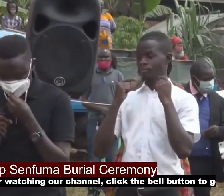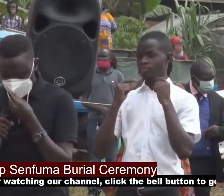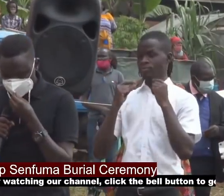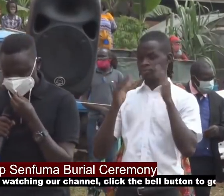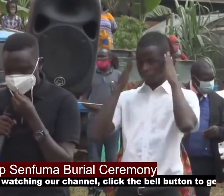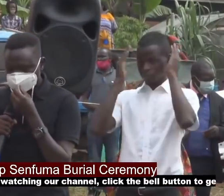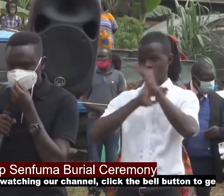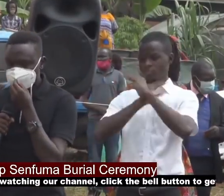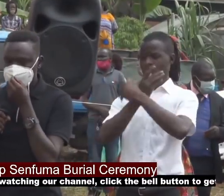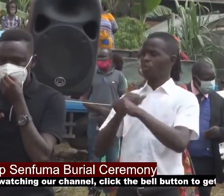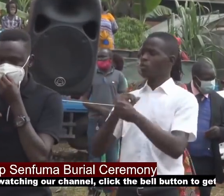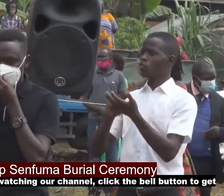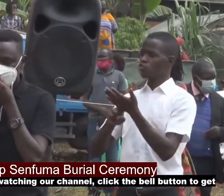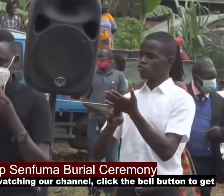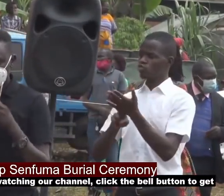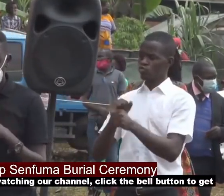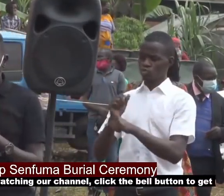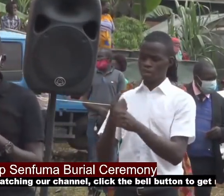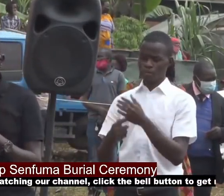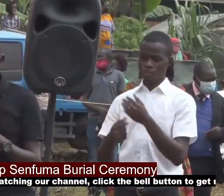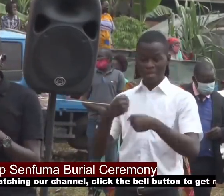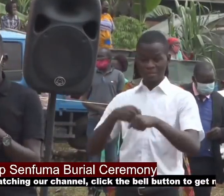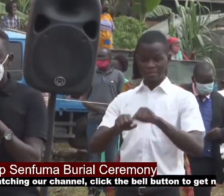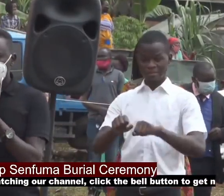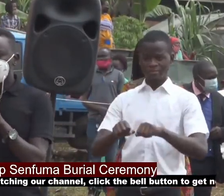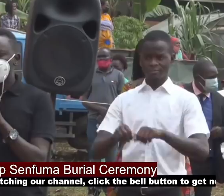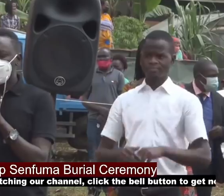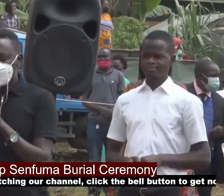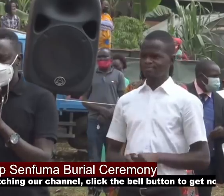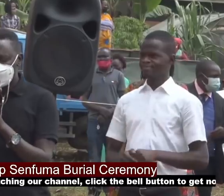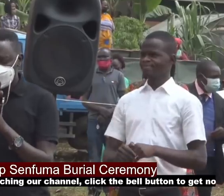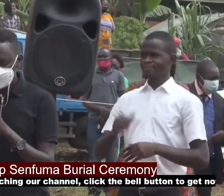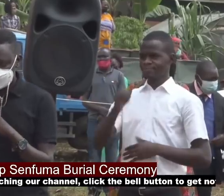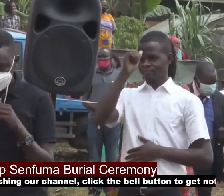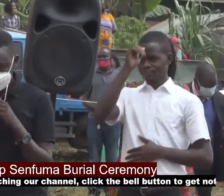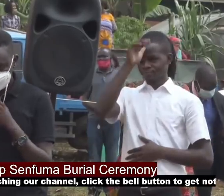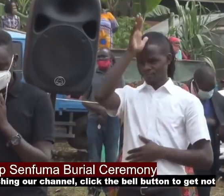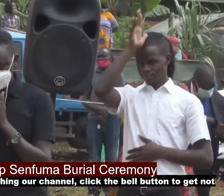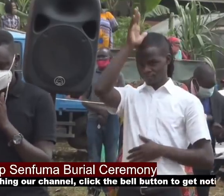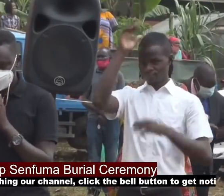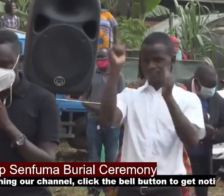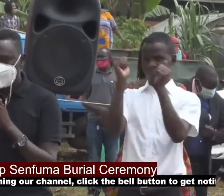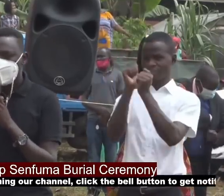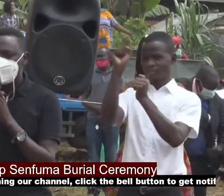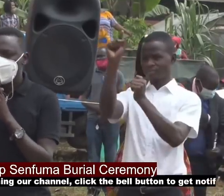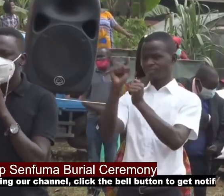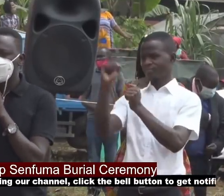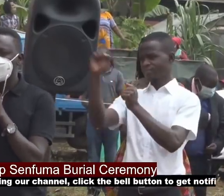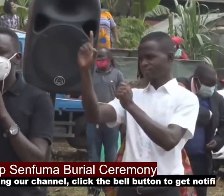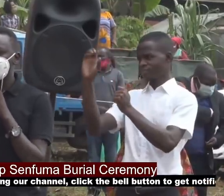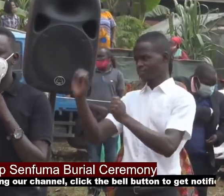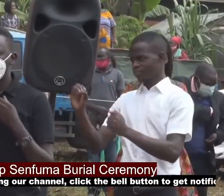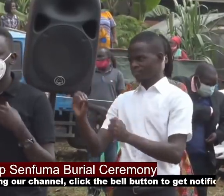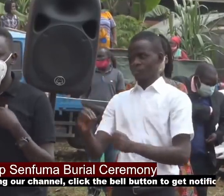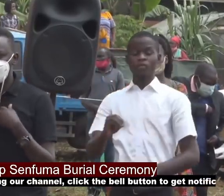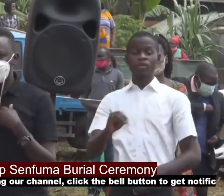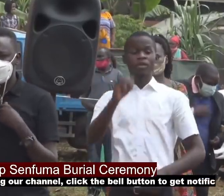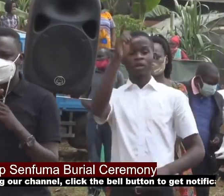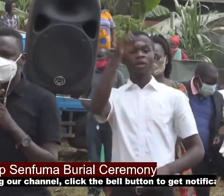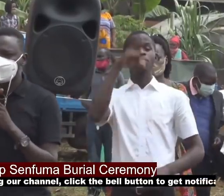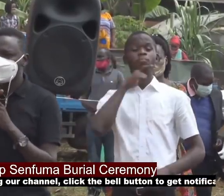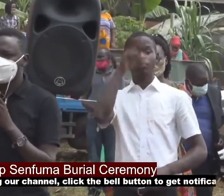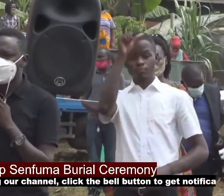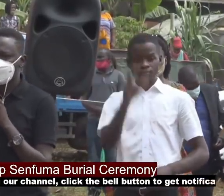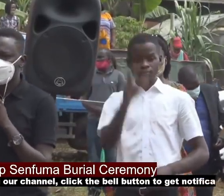Allow me to do what Pastor Senfuma made us to do. Balumi kumi kumi. Romans 10:10. Omuntu akiriza na mutima gwe.